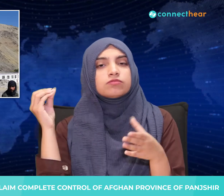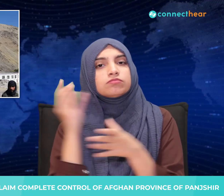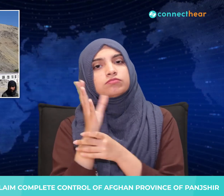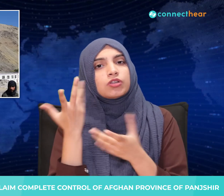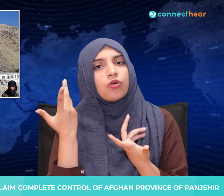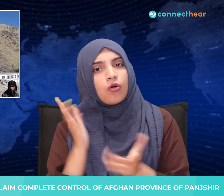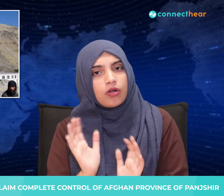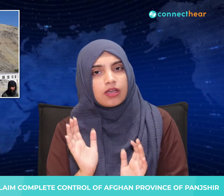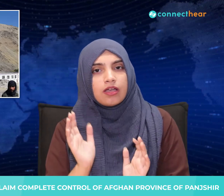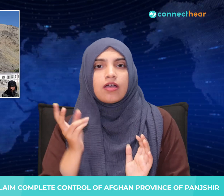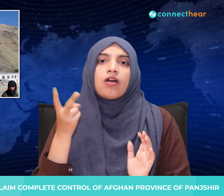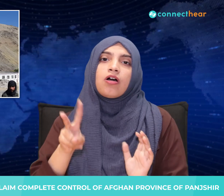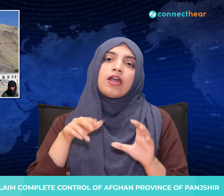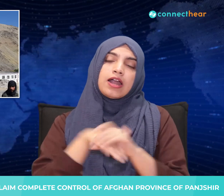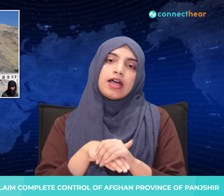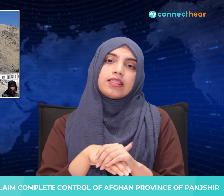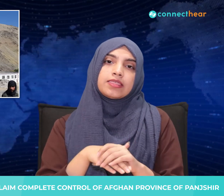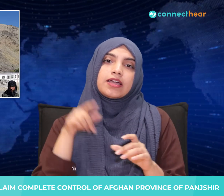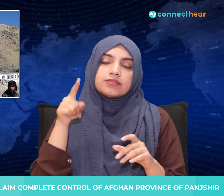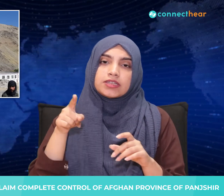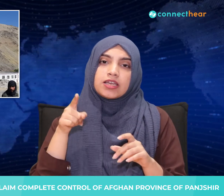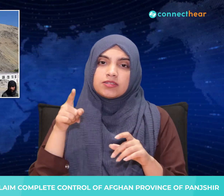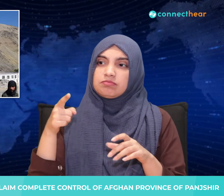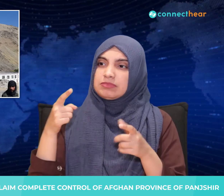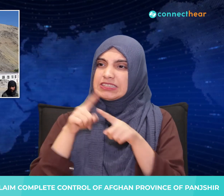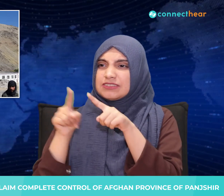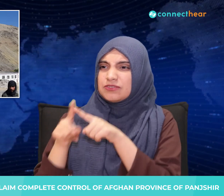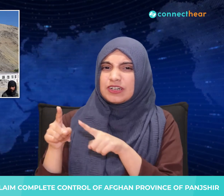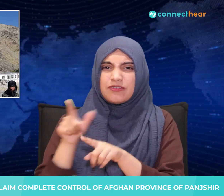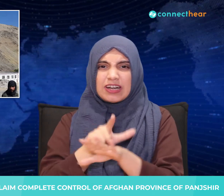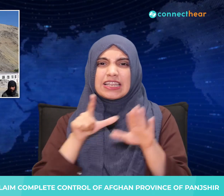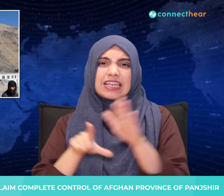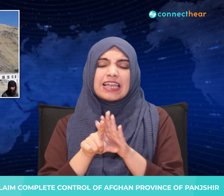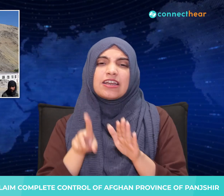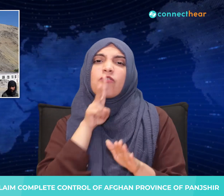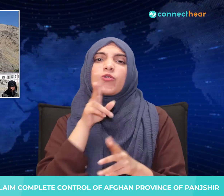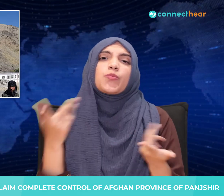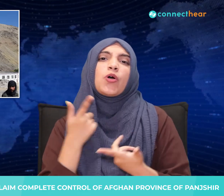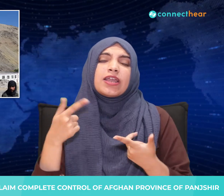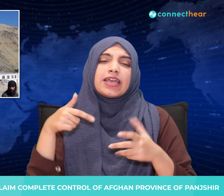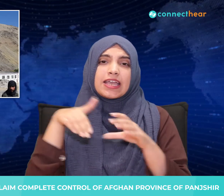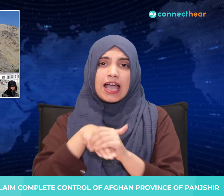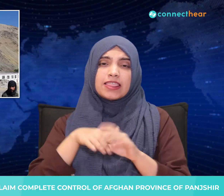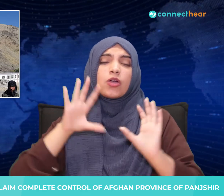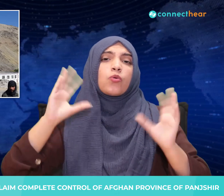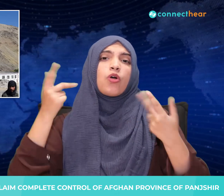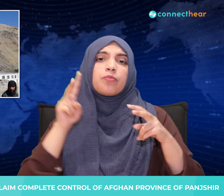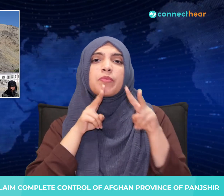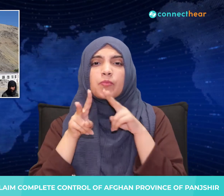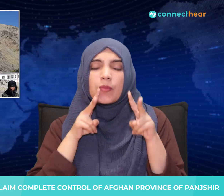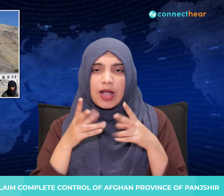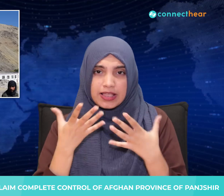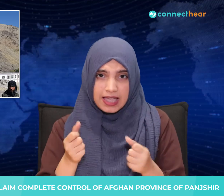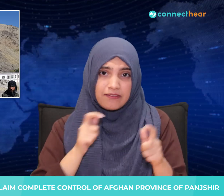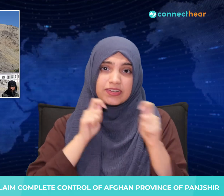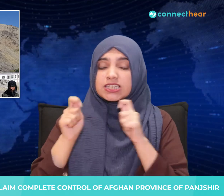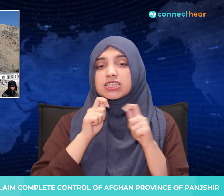The NRF, in principle, agreed to solve the current problems and put an immediate end to the fighting